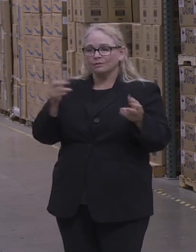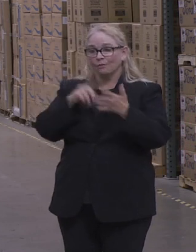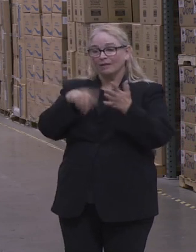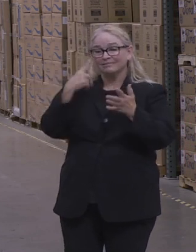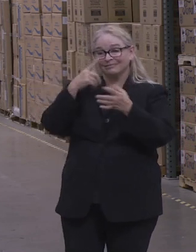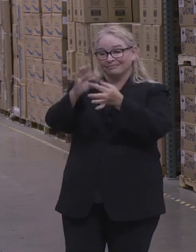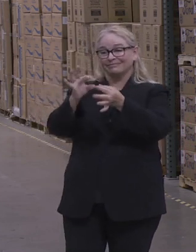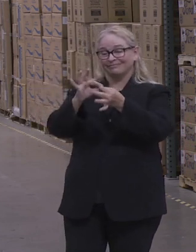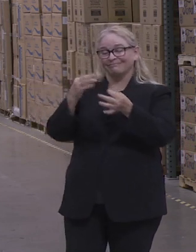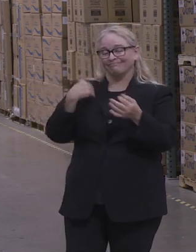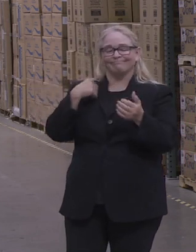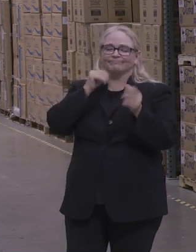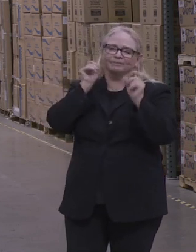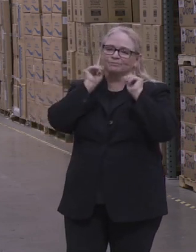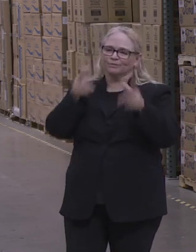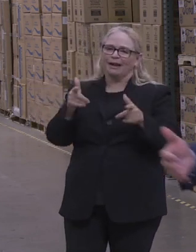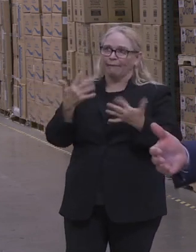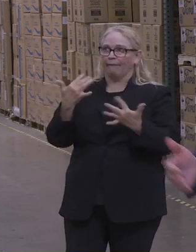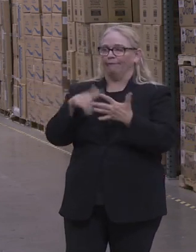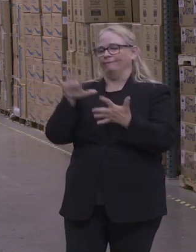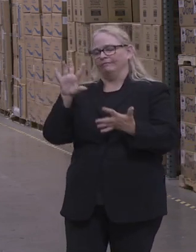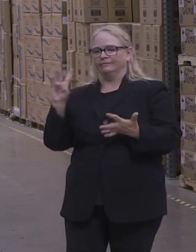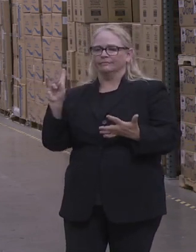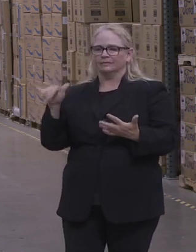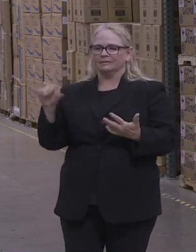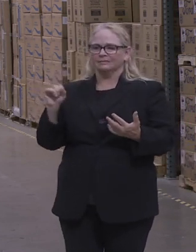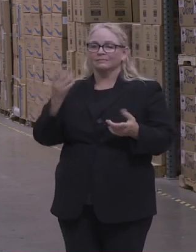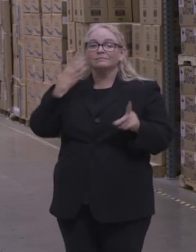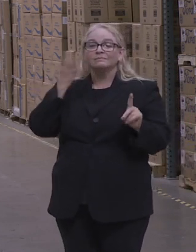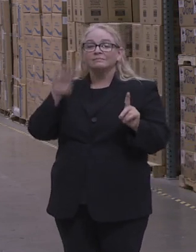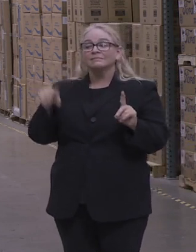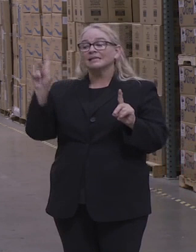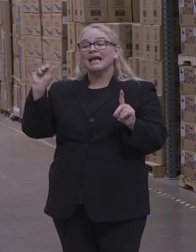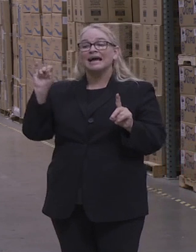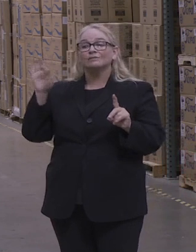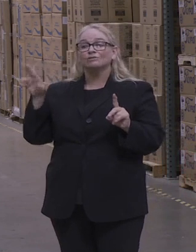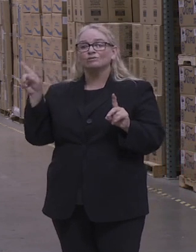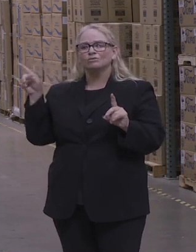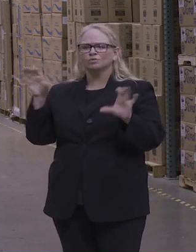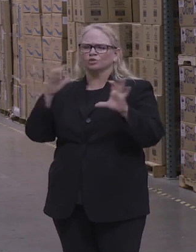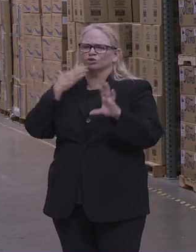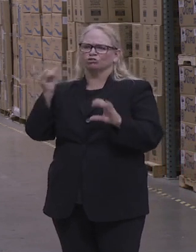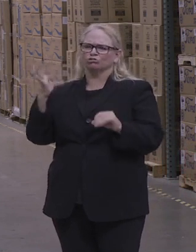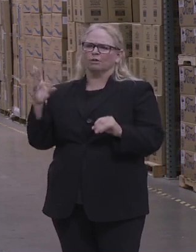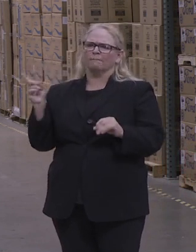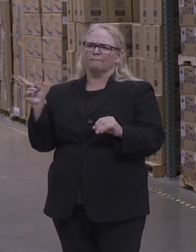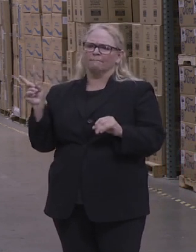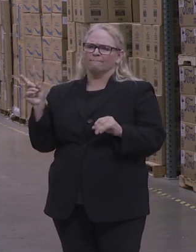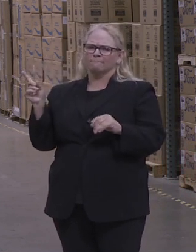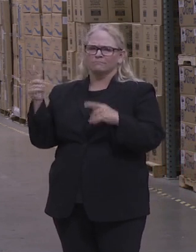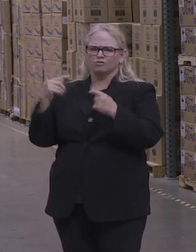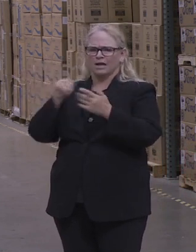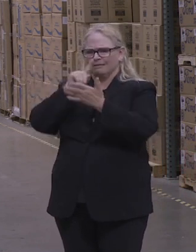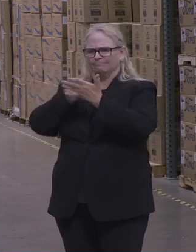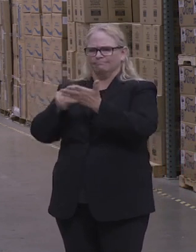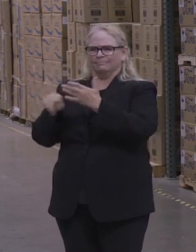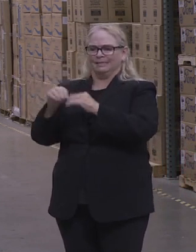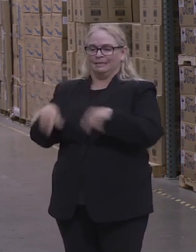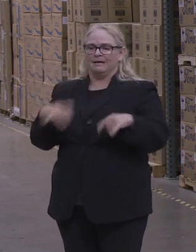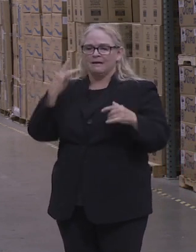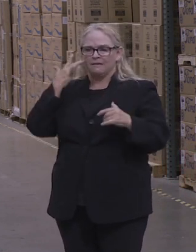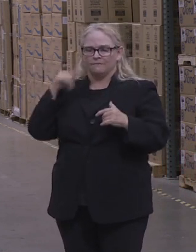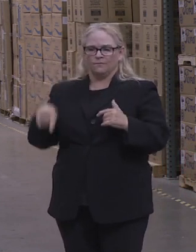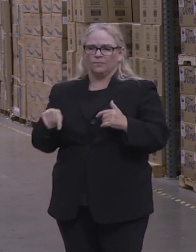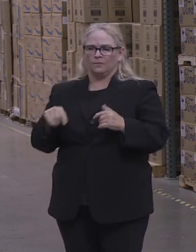reality. You know well, Kaiser Health News done a wonderful job covering efforts here in the state of California where we were averaging less